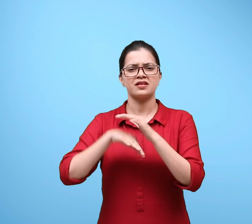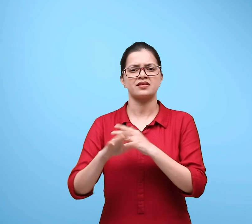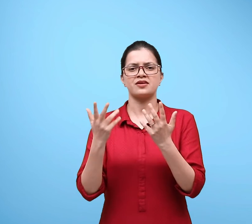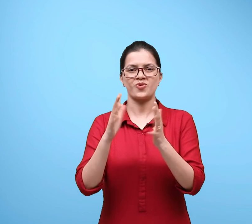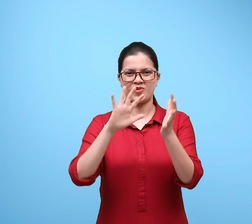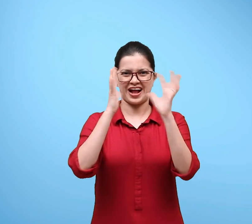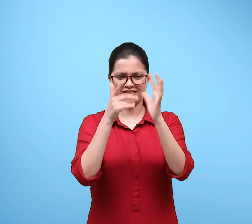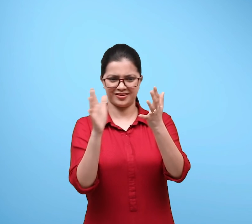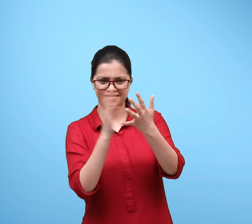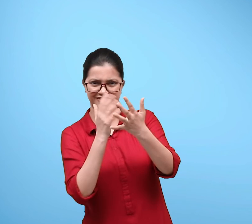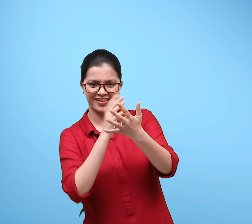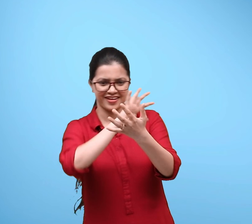globe,